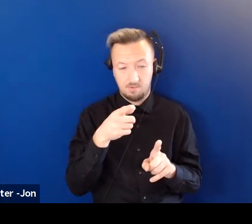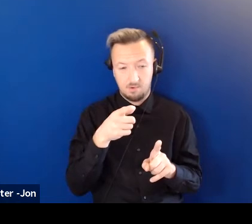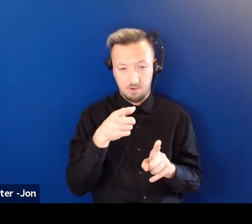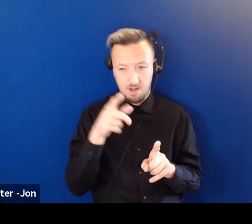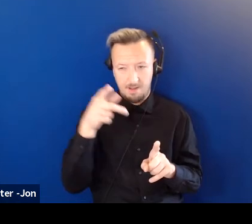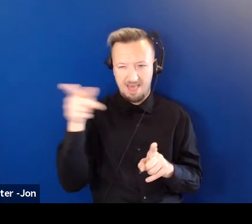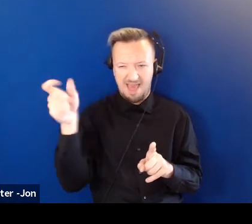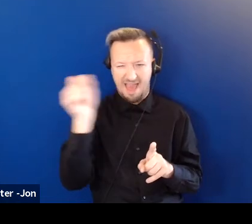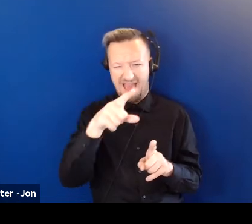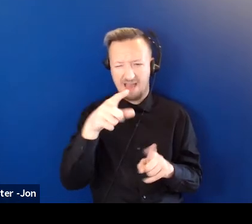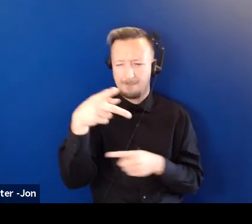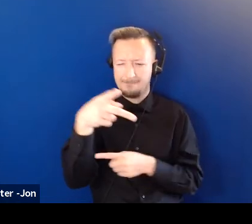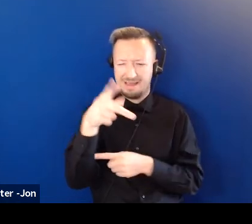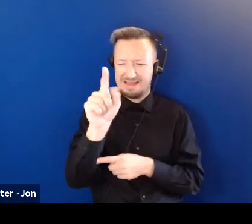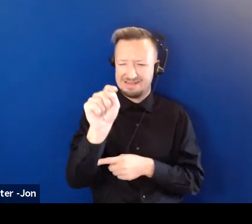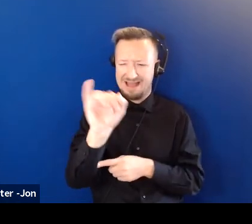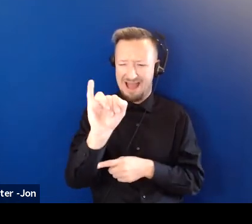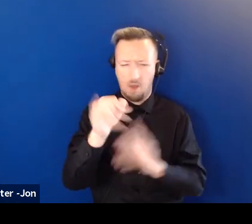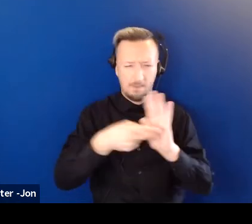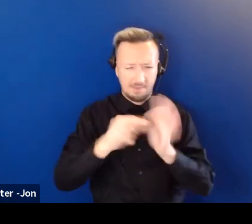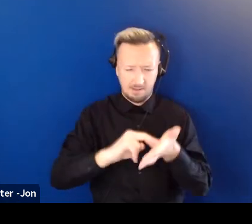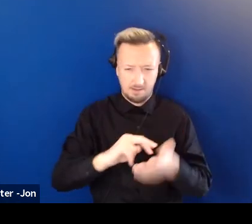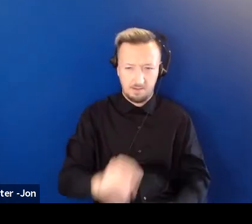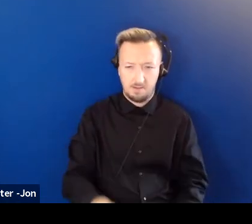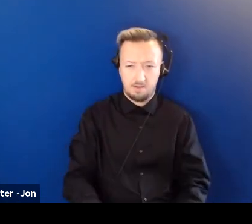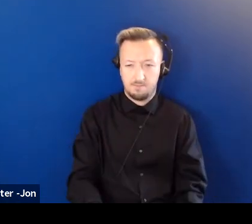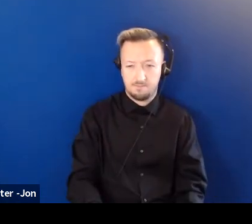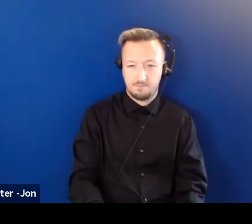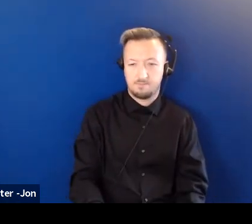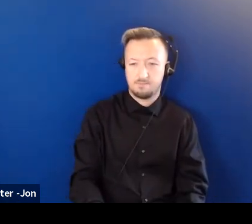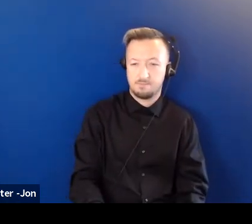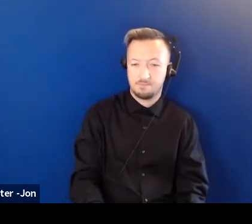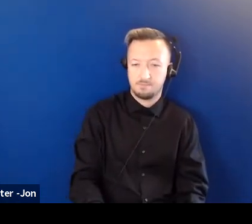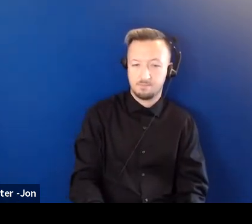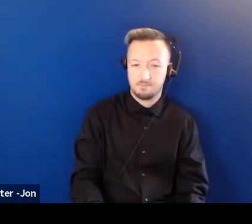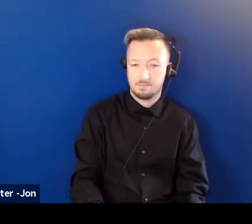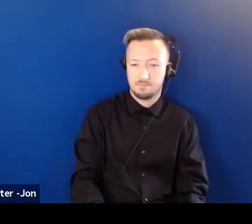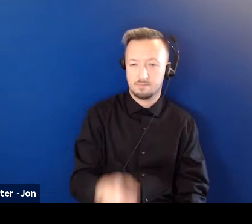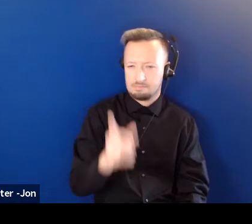what does the acronym PTI stand for? I think I'm going to let